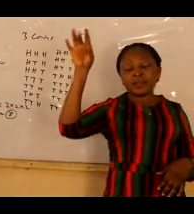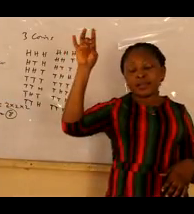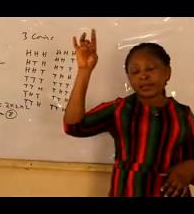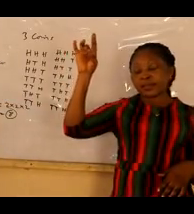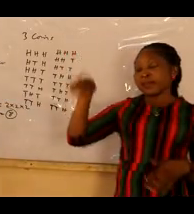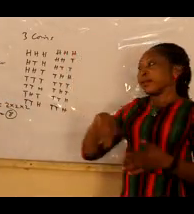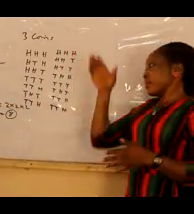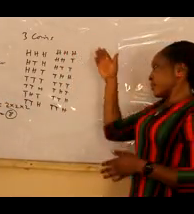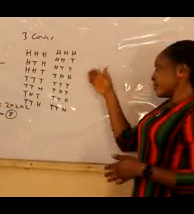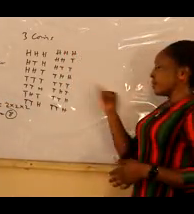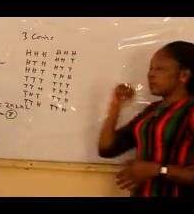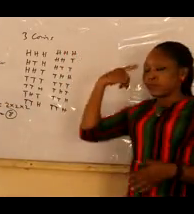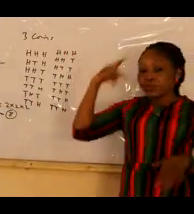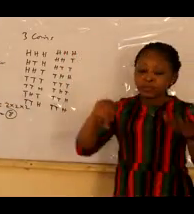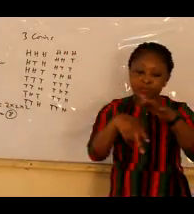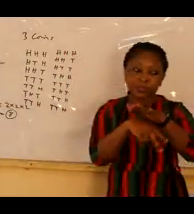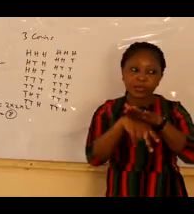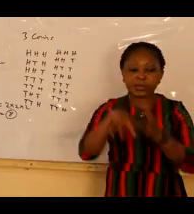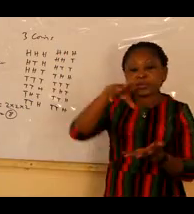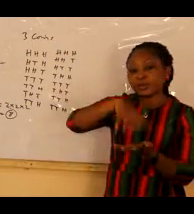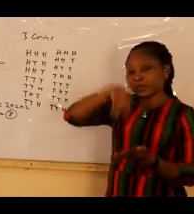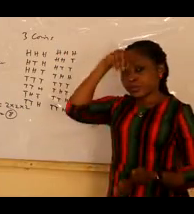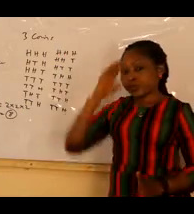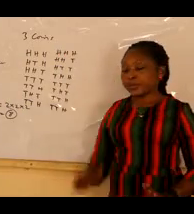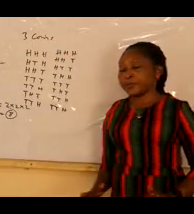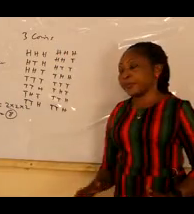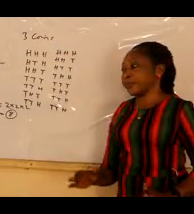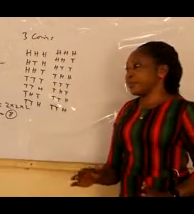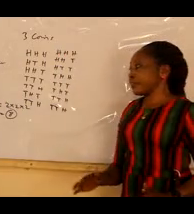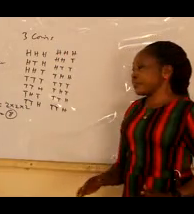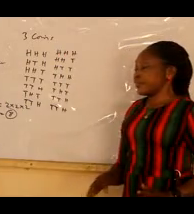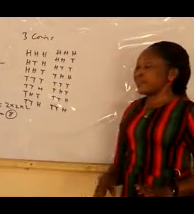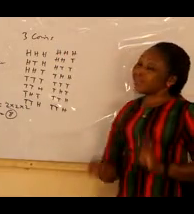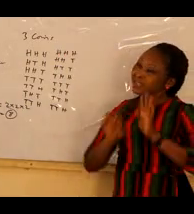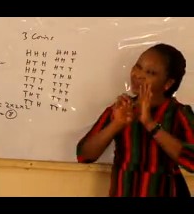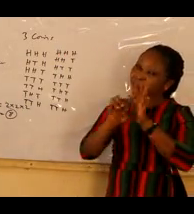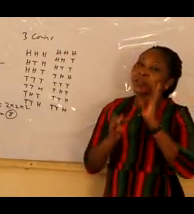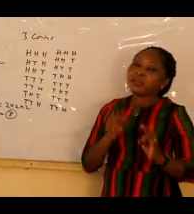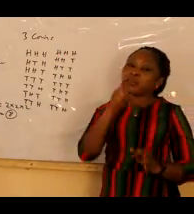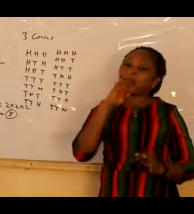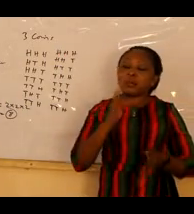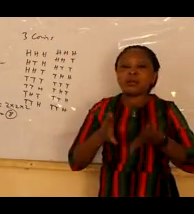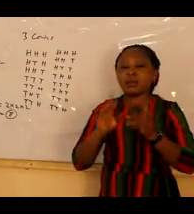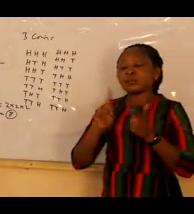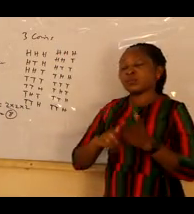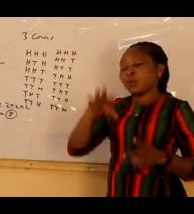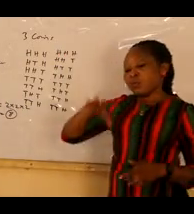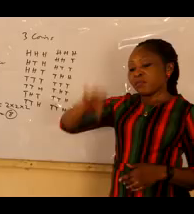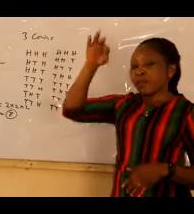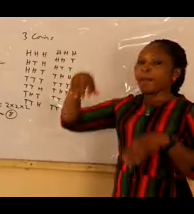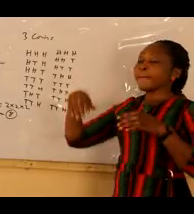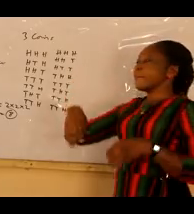best way is to use the formula. Then assuming you are out to find